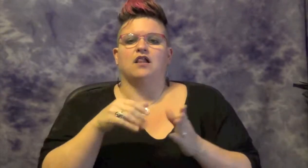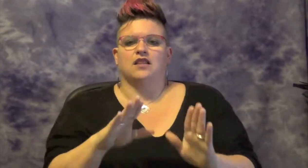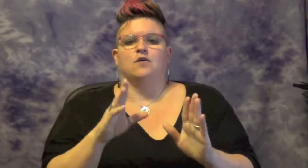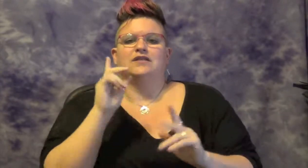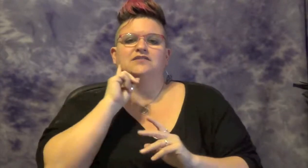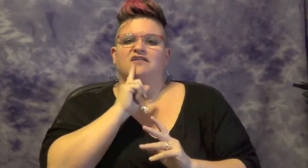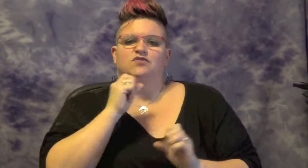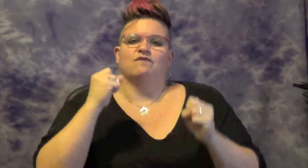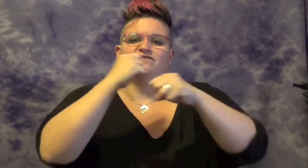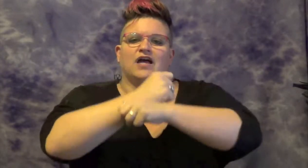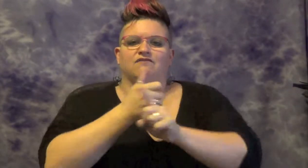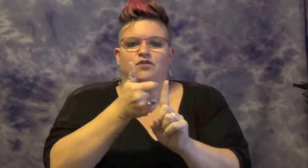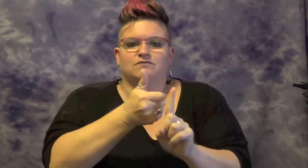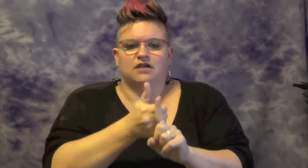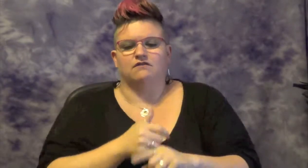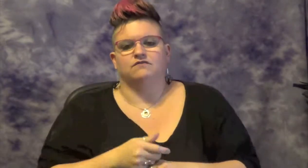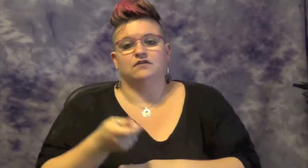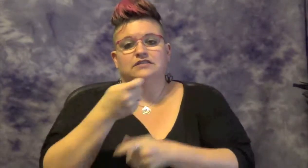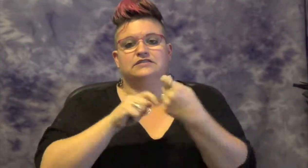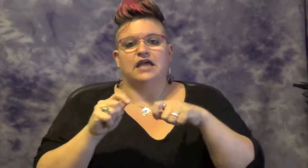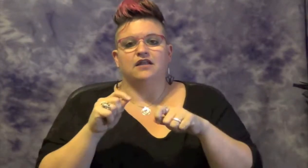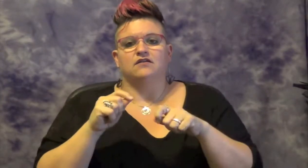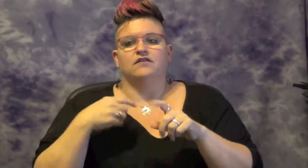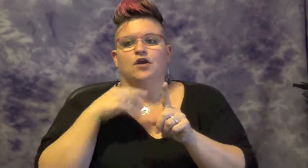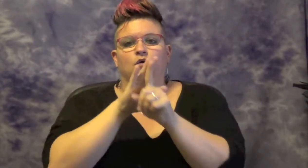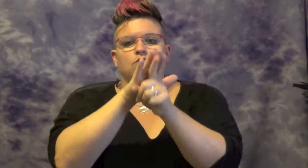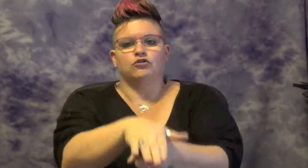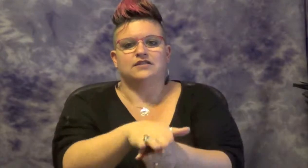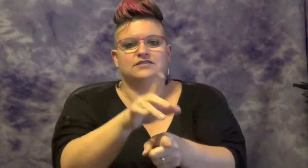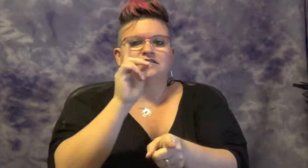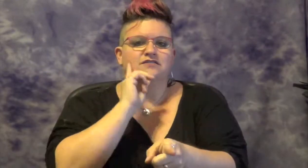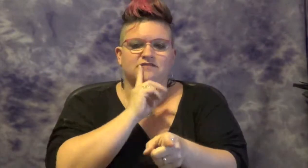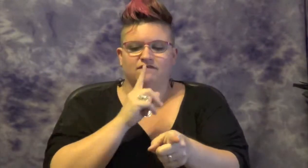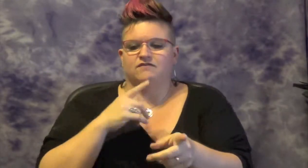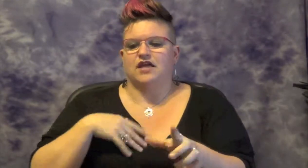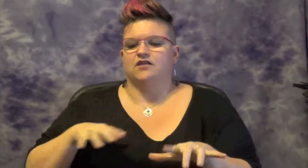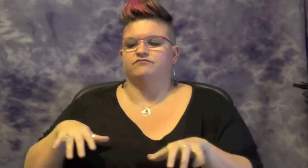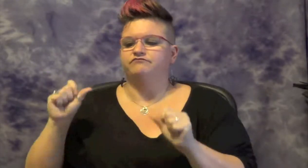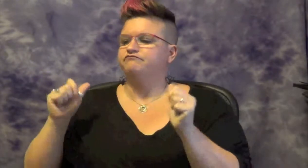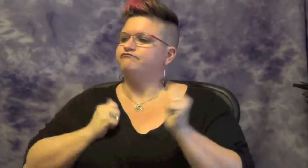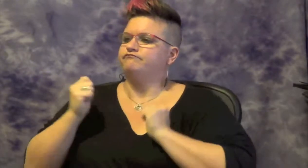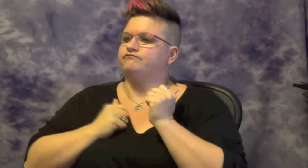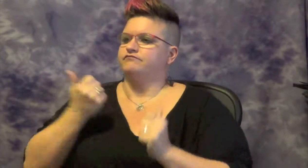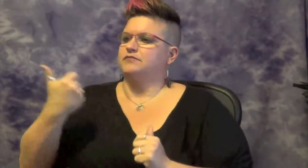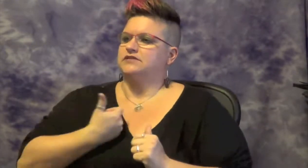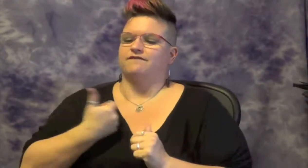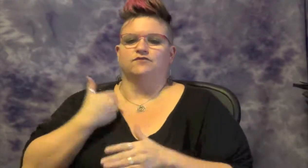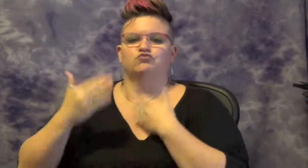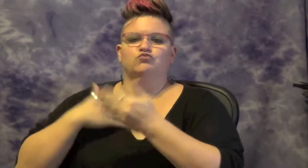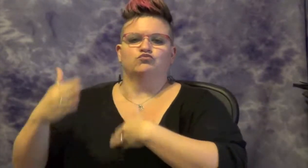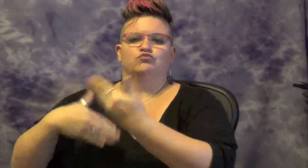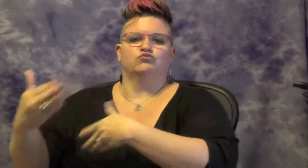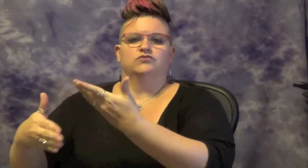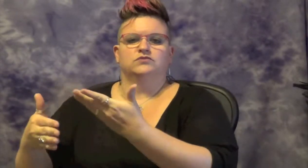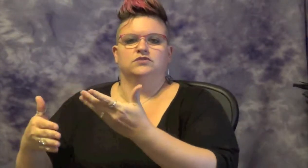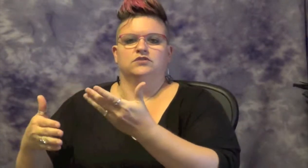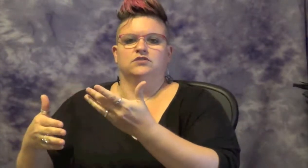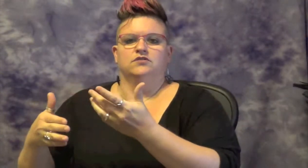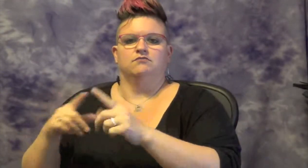themselves and empowering deaf people or letting them actually fight their own wars. Instead, they take charge and they do everything